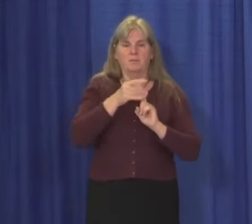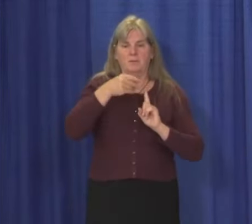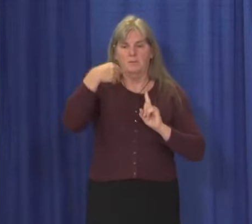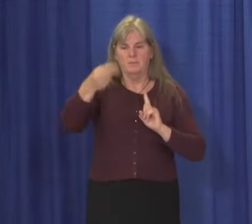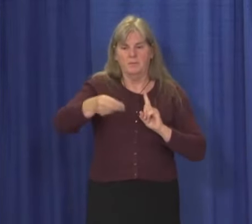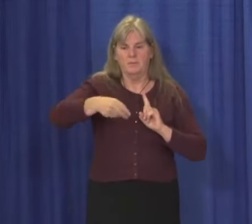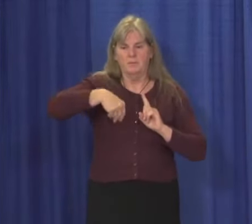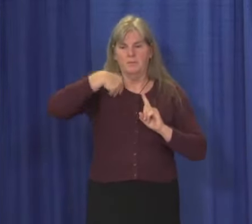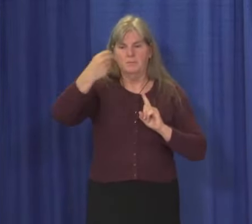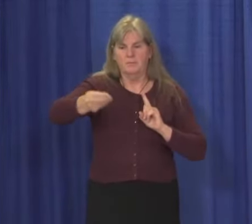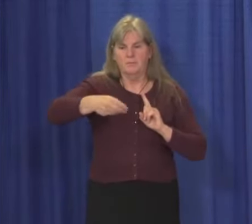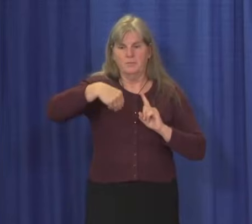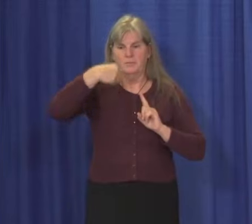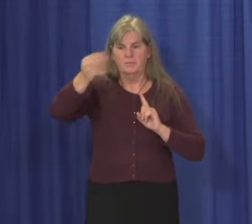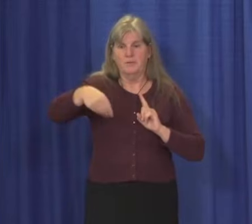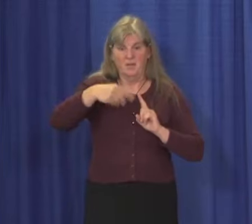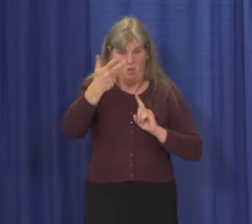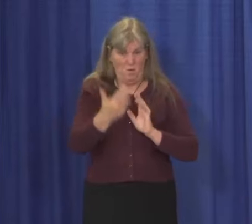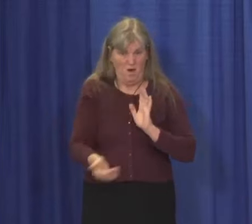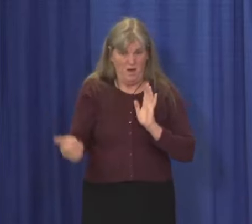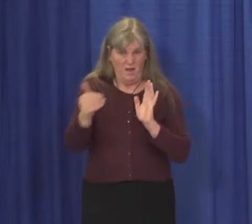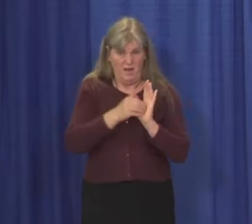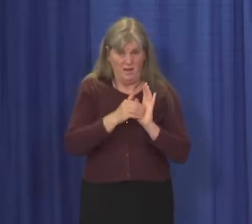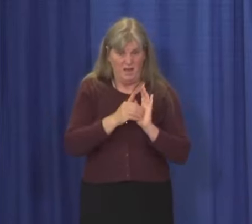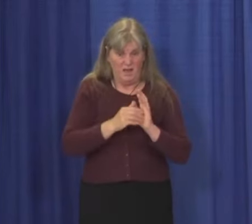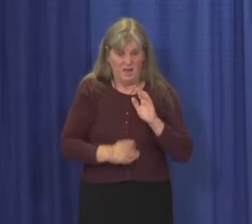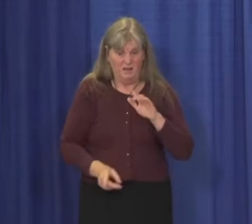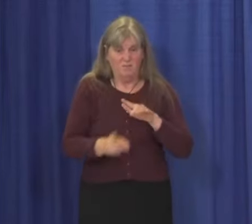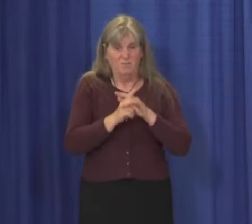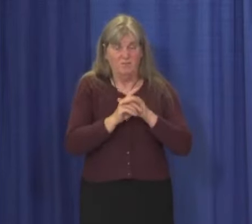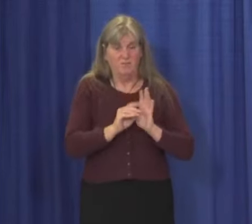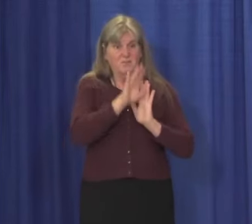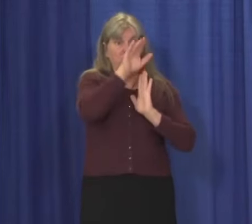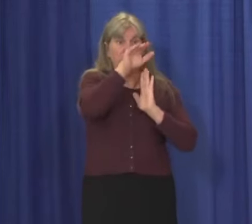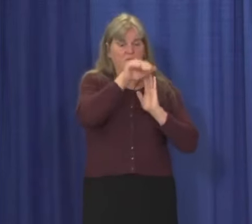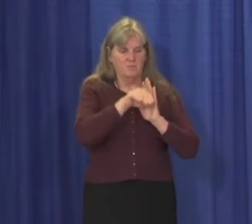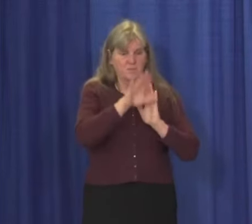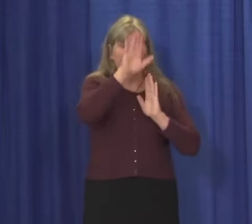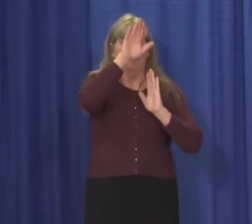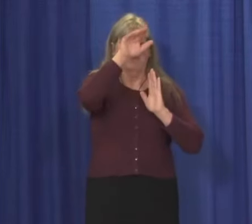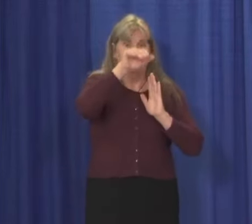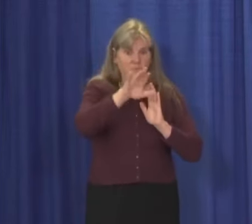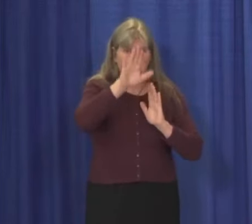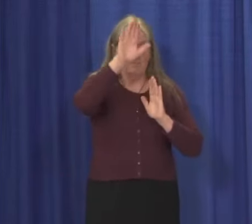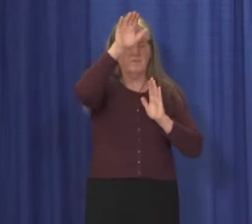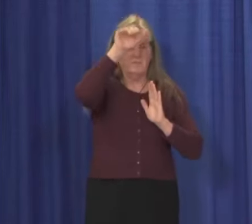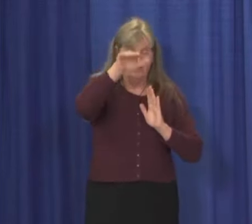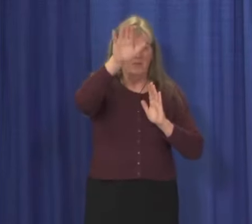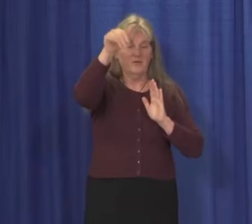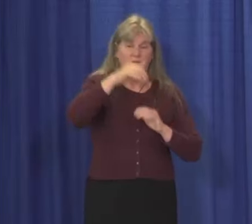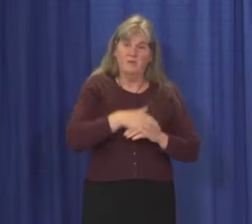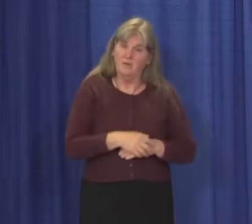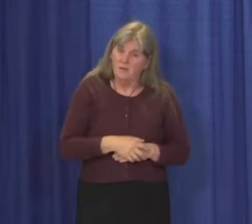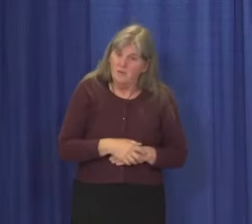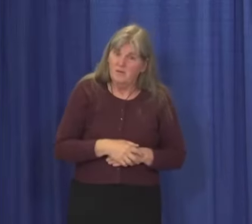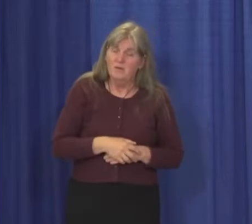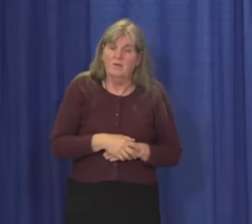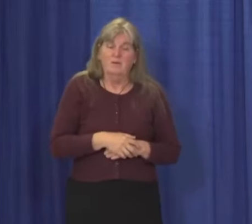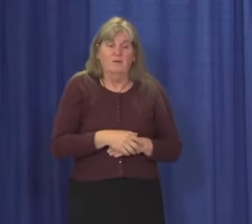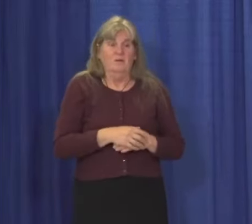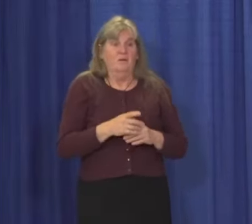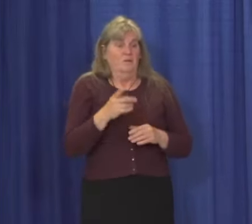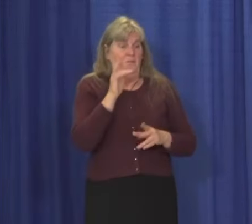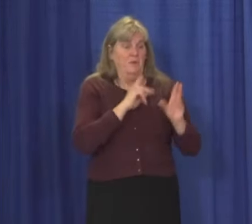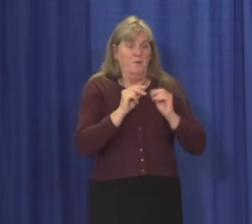to go through this even once, let alone 18 times, with 18 times the number of people who die or who